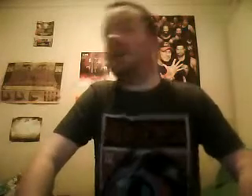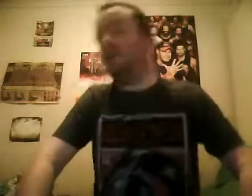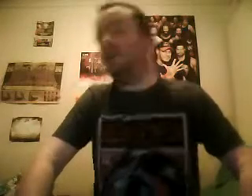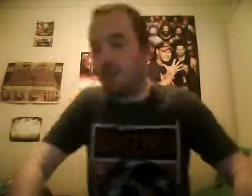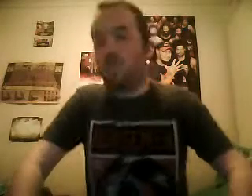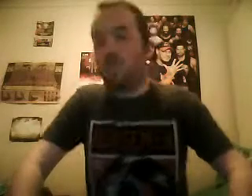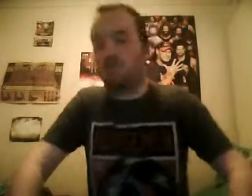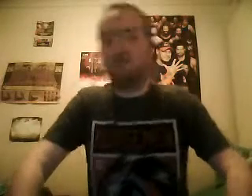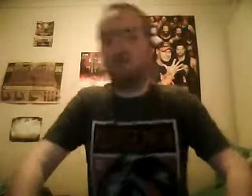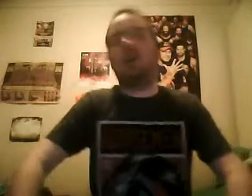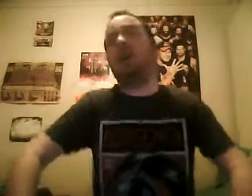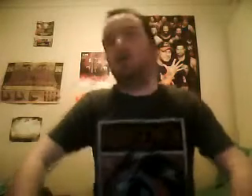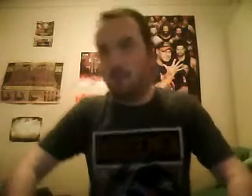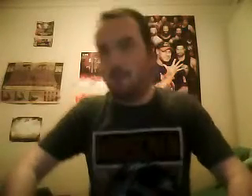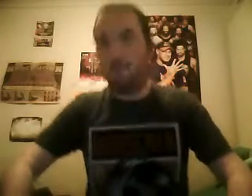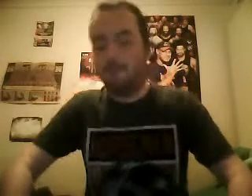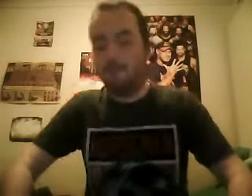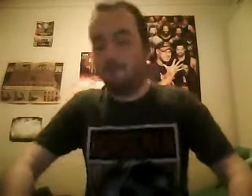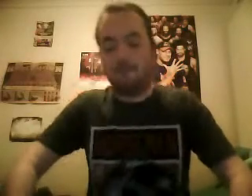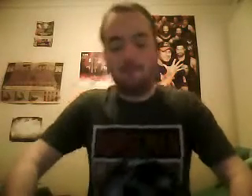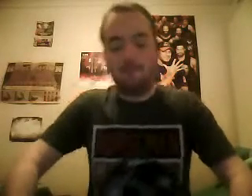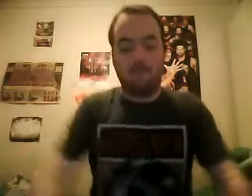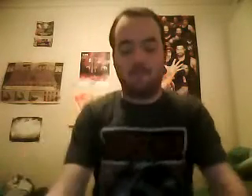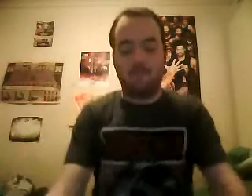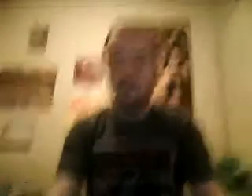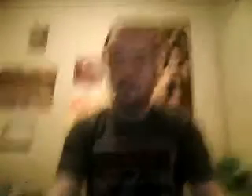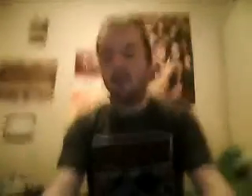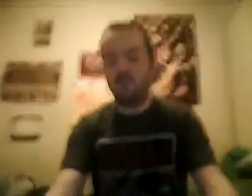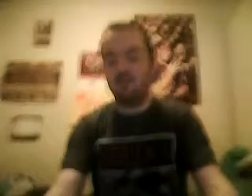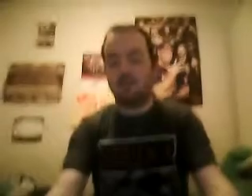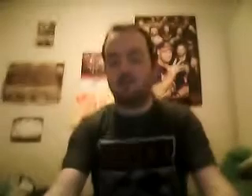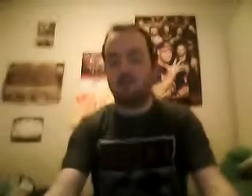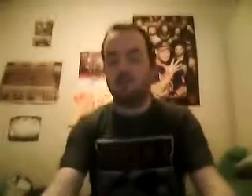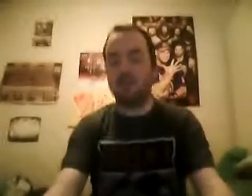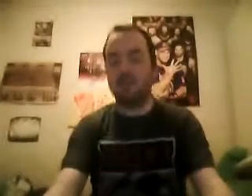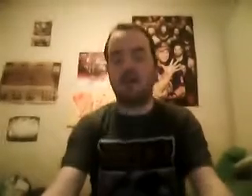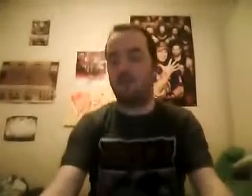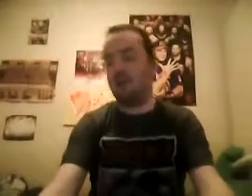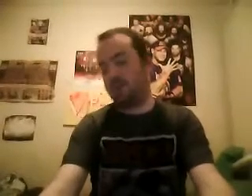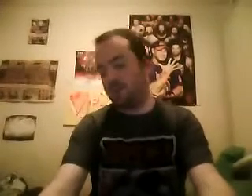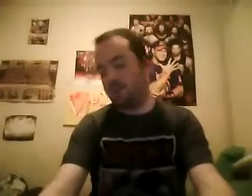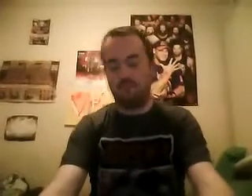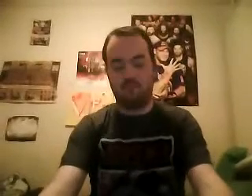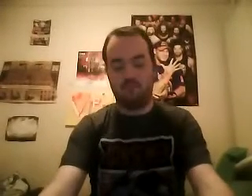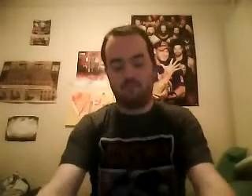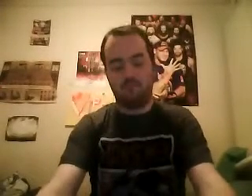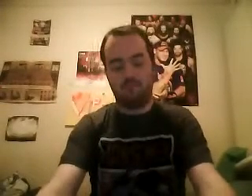begging someone to challenge him. He's begging someone to pick a fight with him.